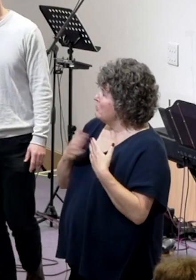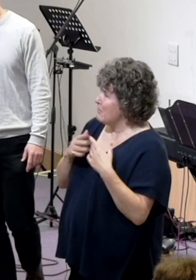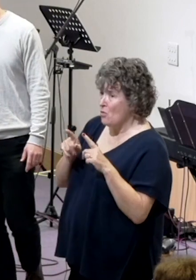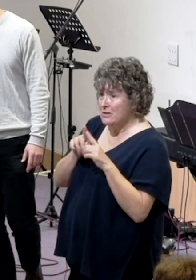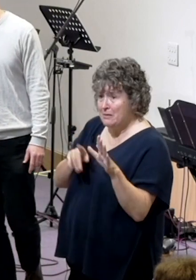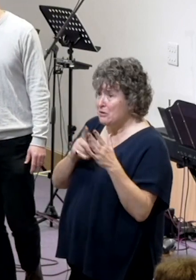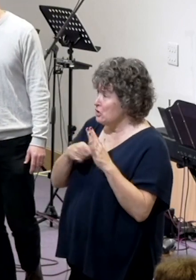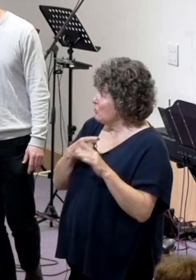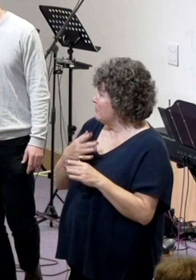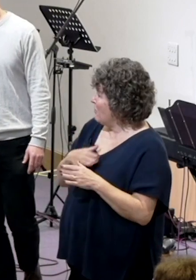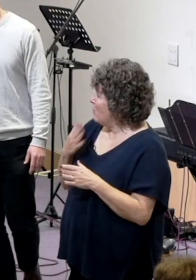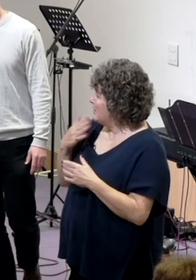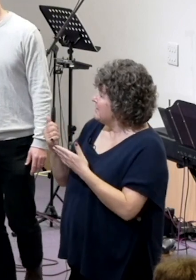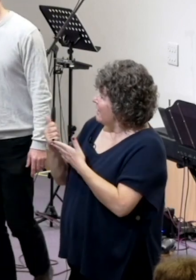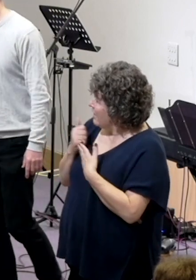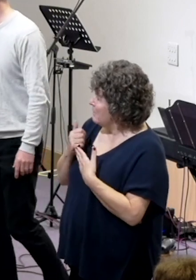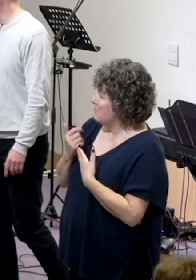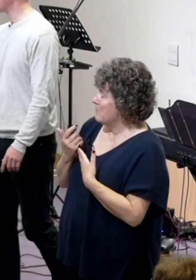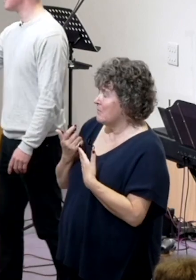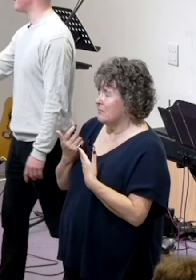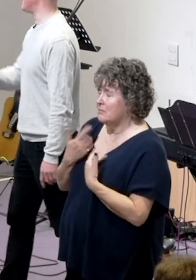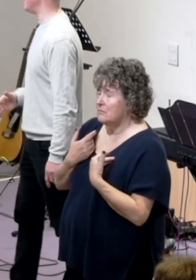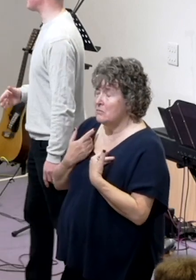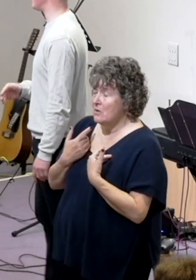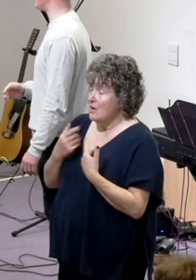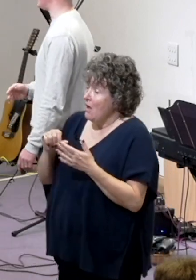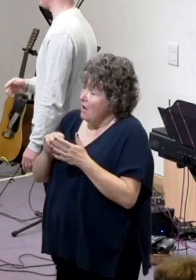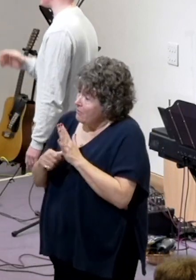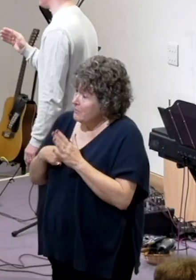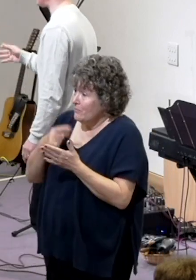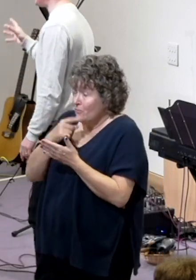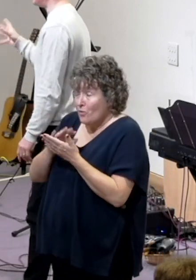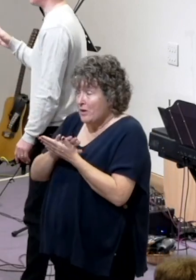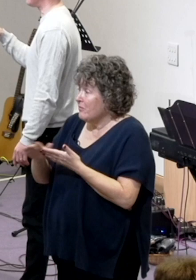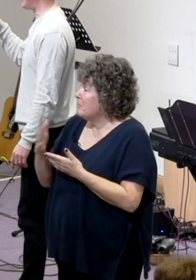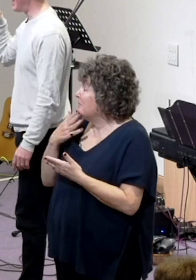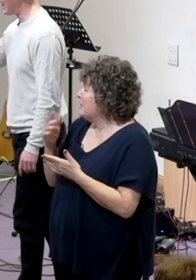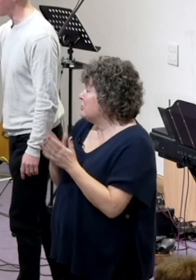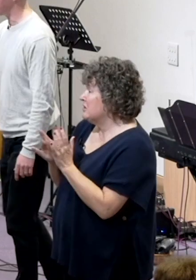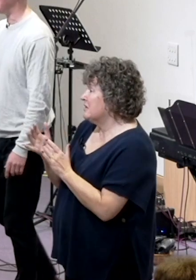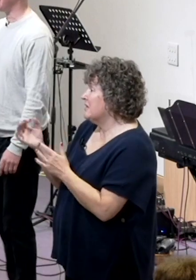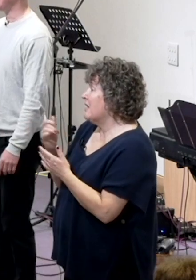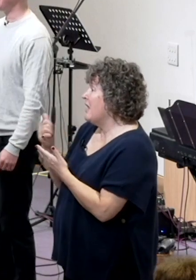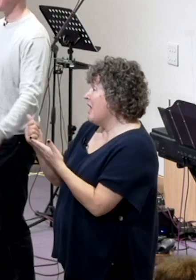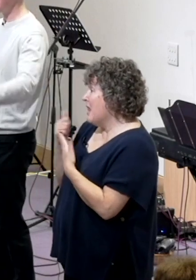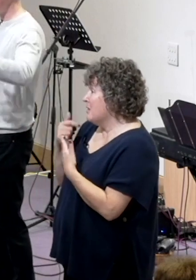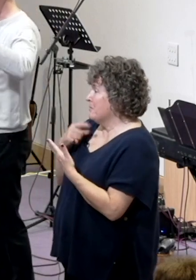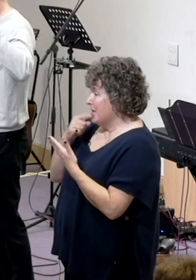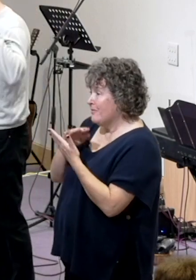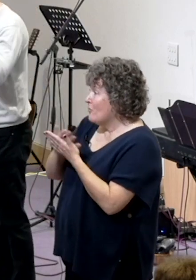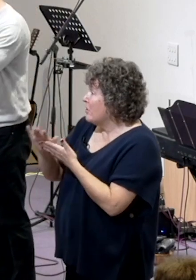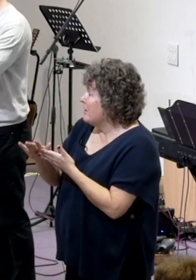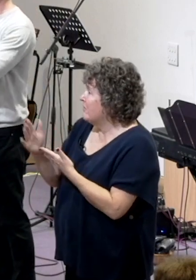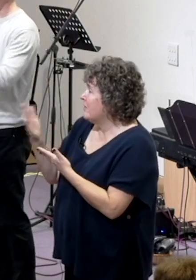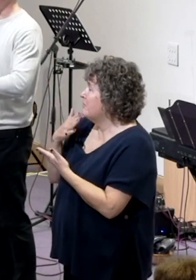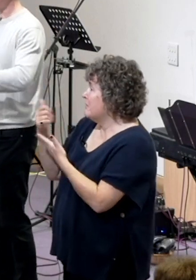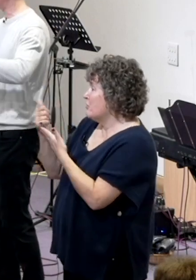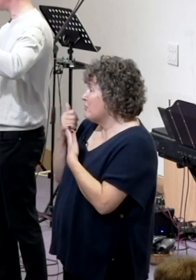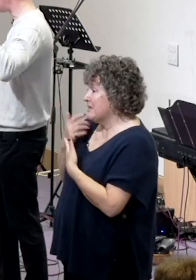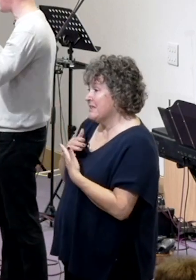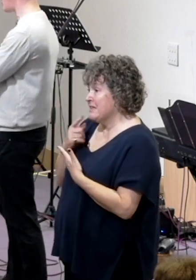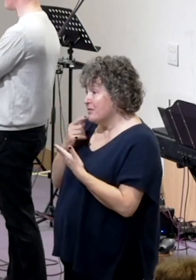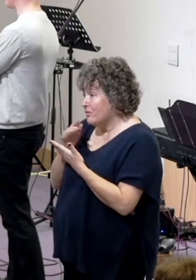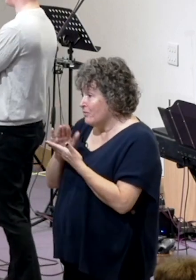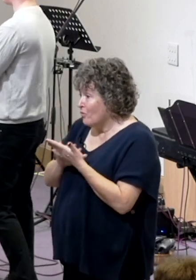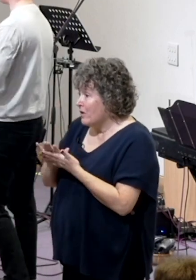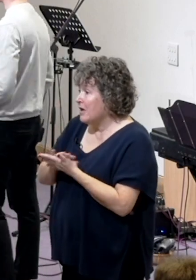Joseph. When I'm struggling to forgive someone, I can ask Jesus to help me, to give me the grace I need, to give me